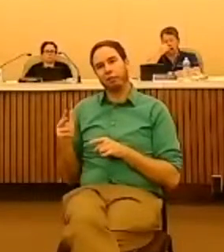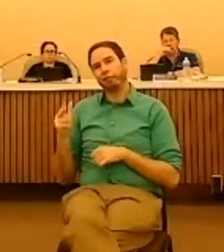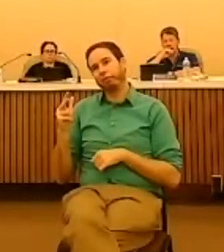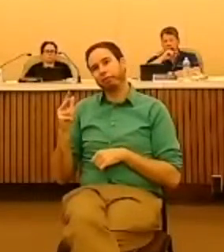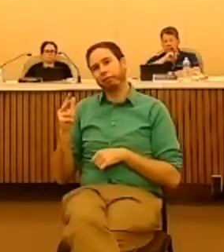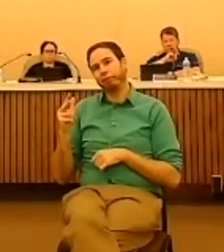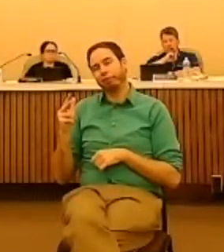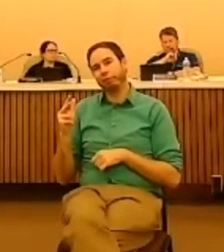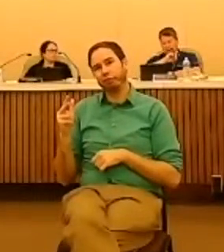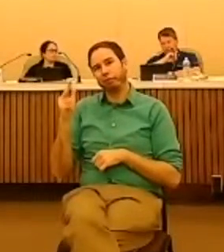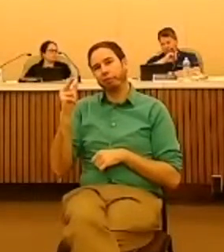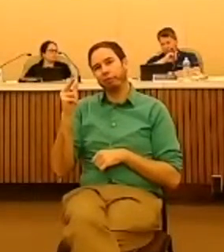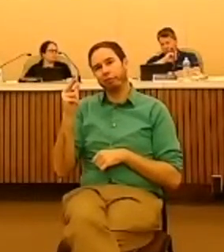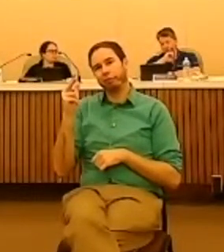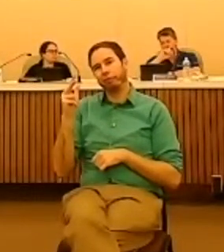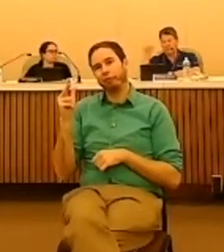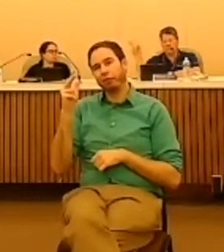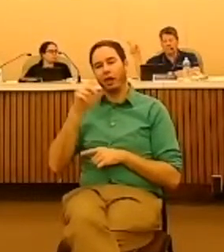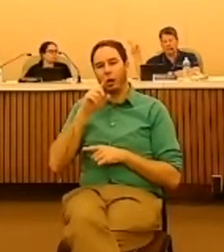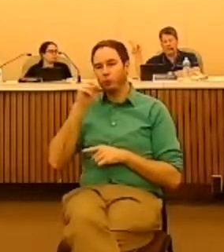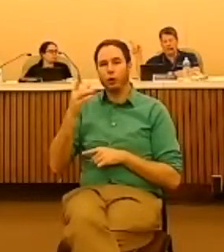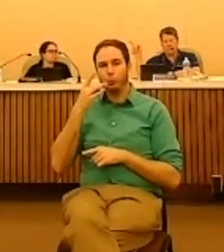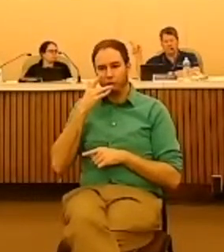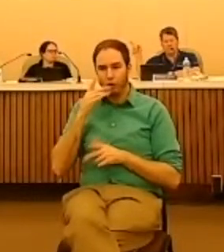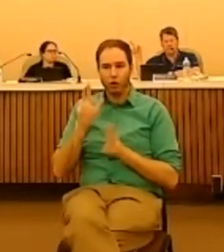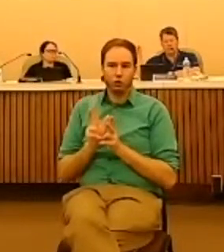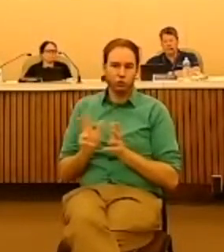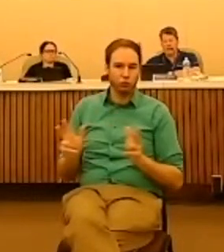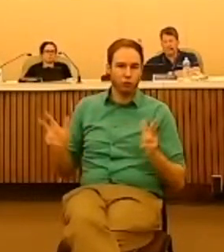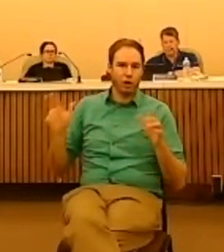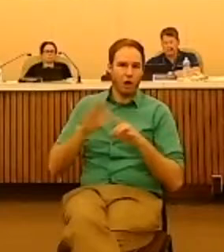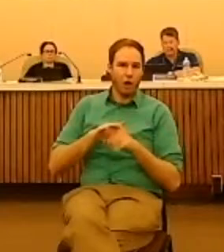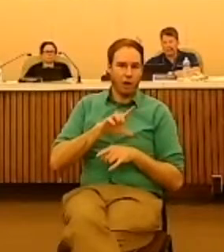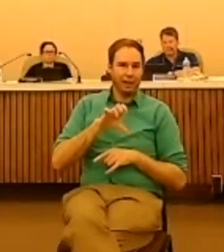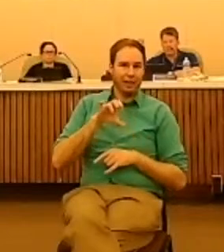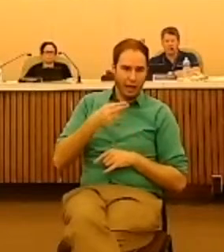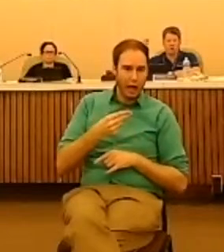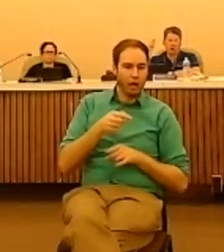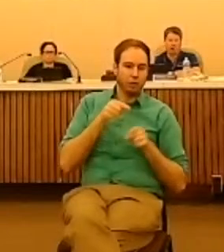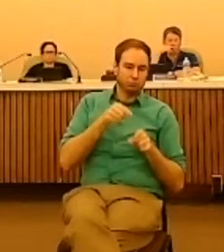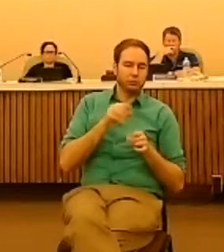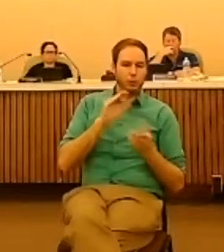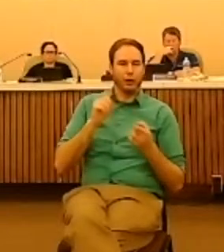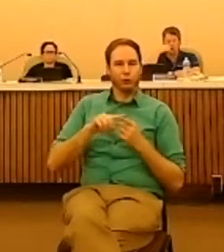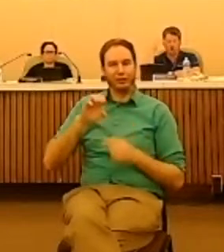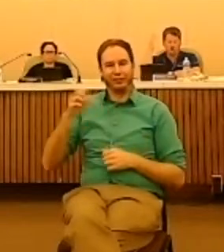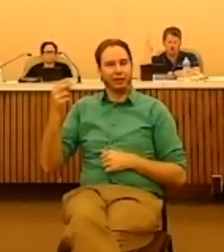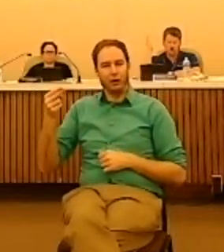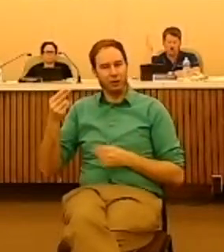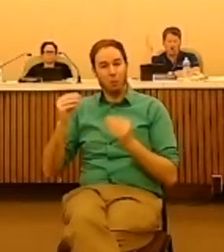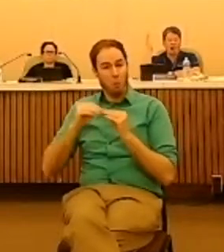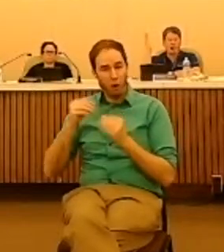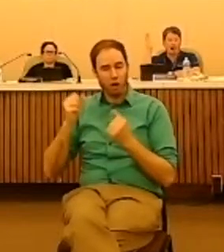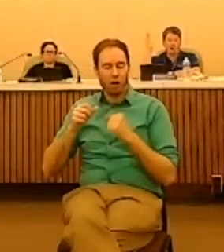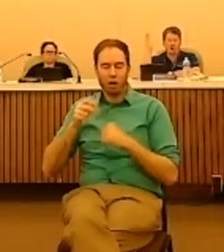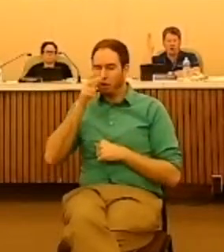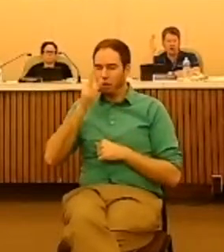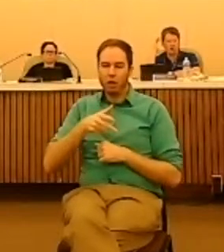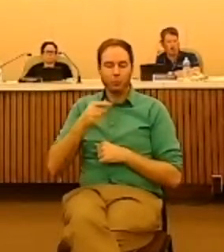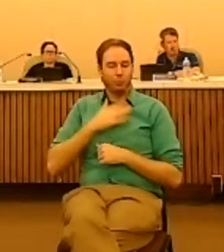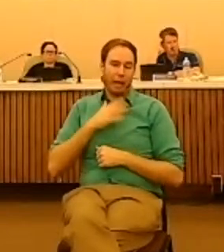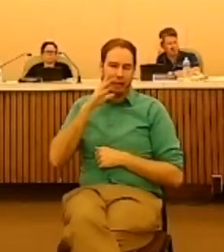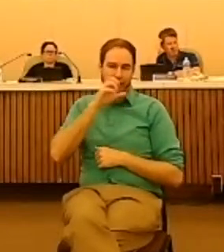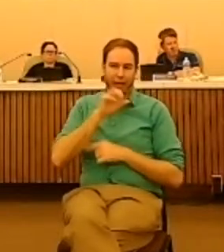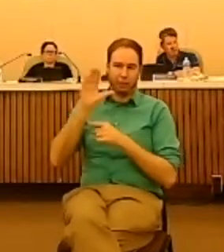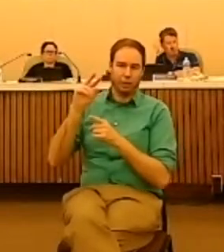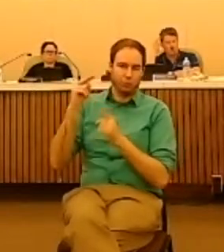suspect they would much rather see the traffic coming on Lehigh than they would on East Henrietta, but that's just my guess. I don't